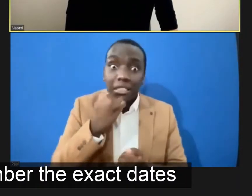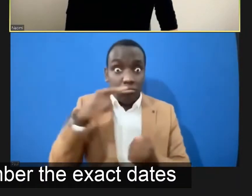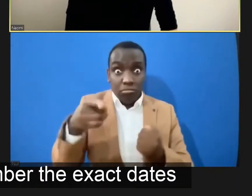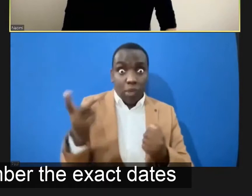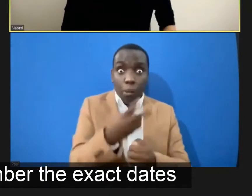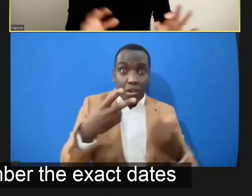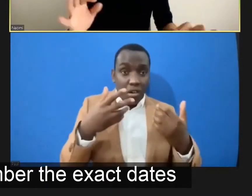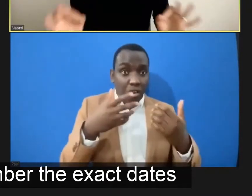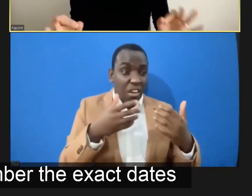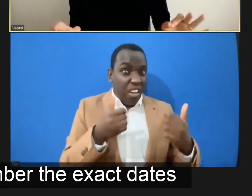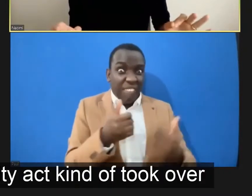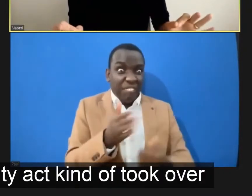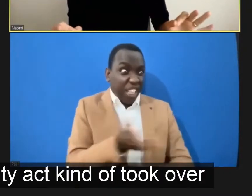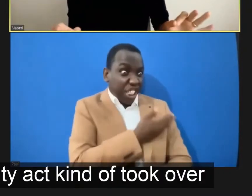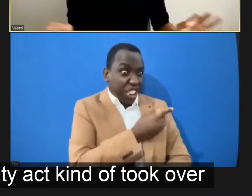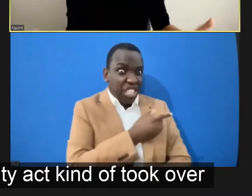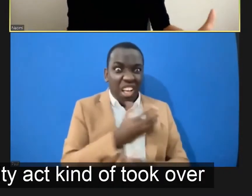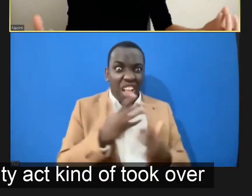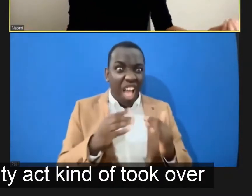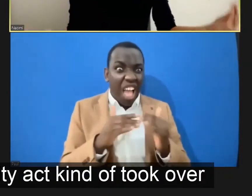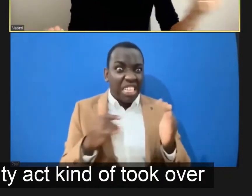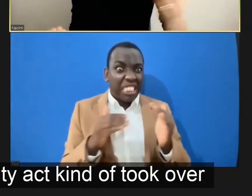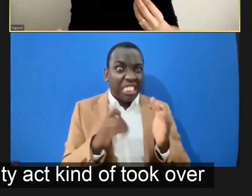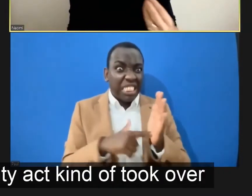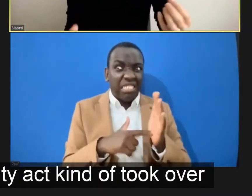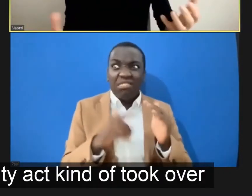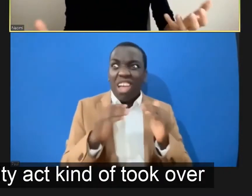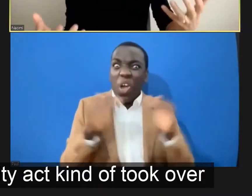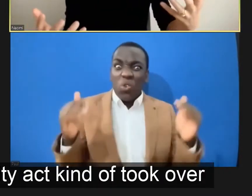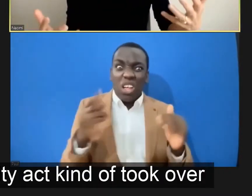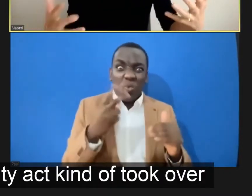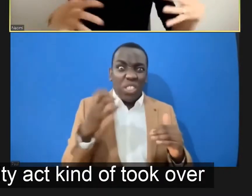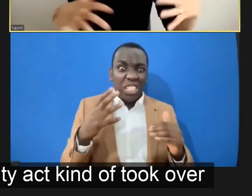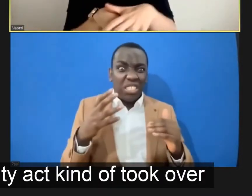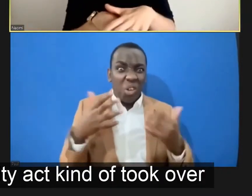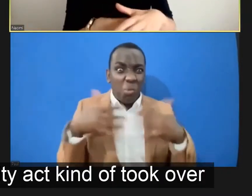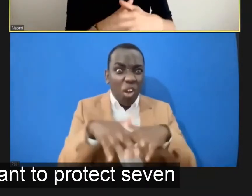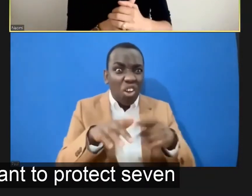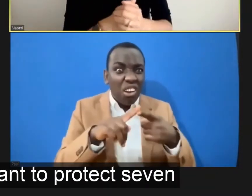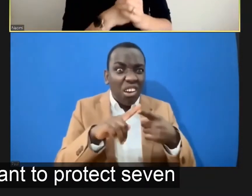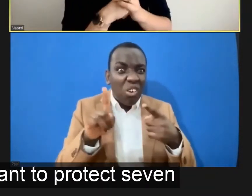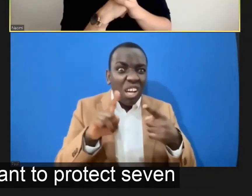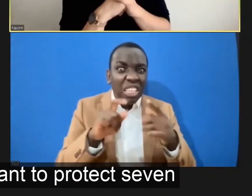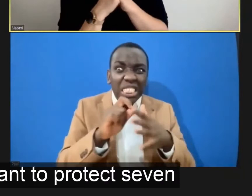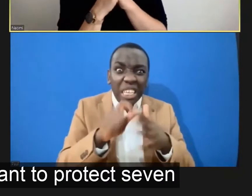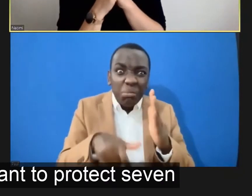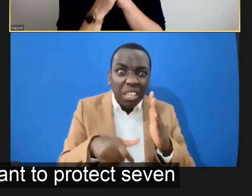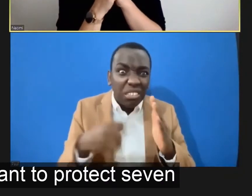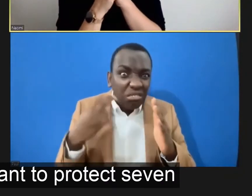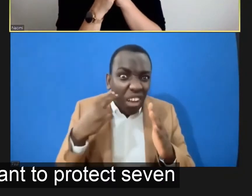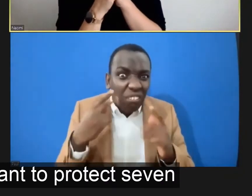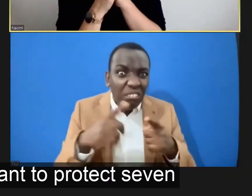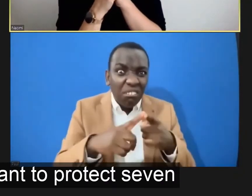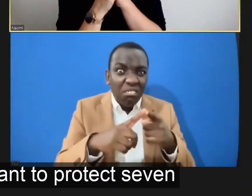I can't remember the exact dates of these things, but the Equality Act kind of took over from the DDA.